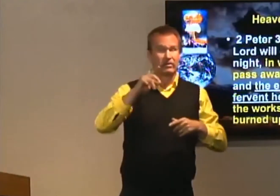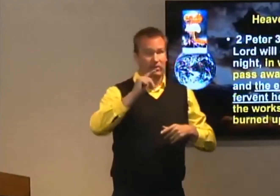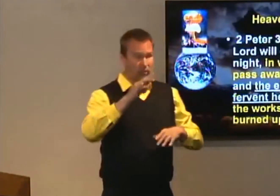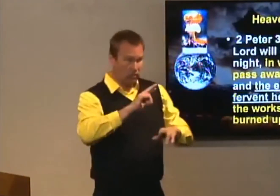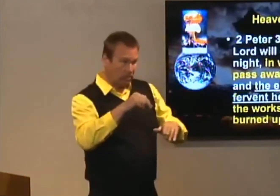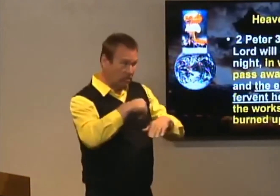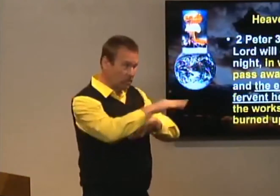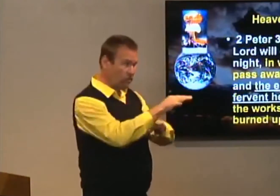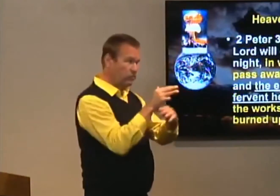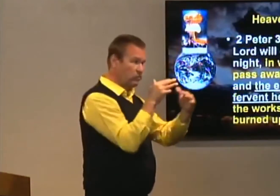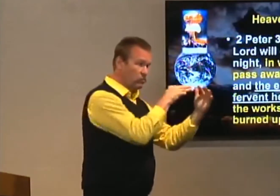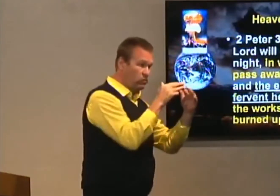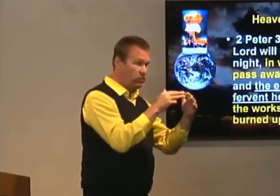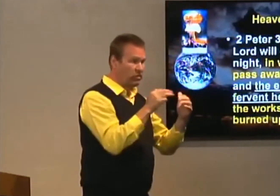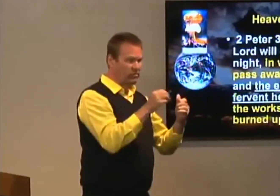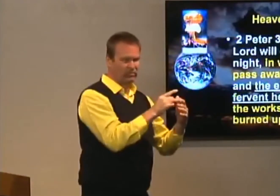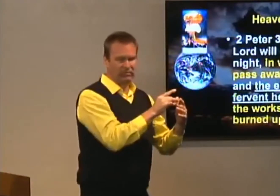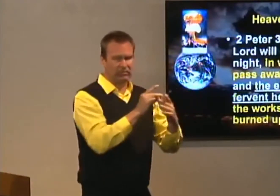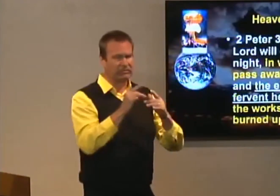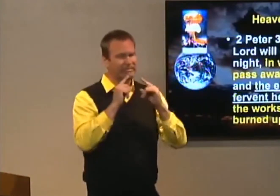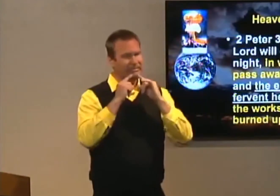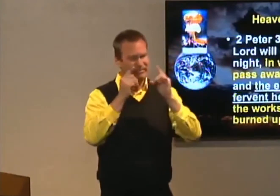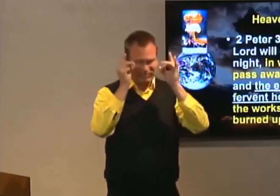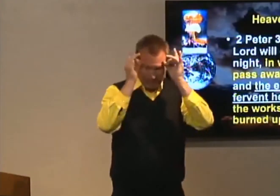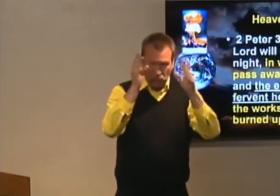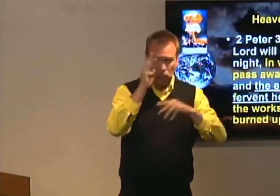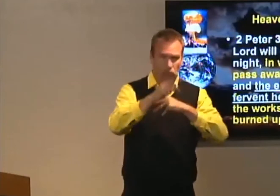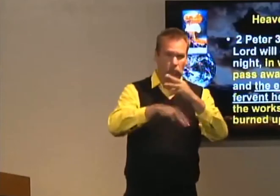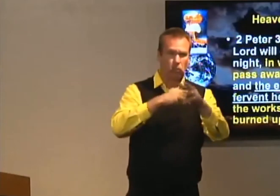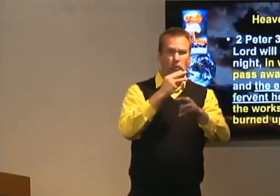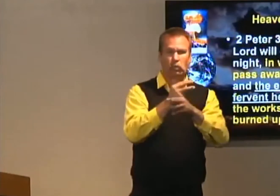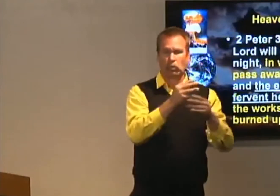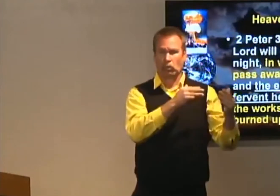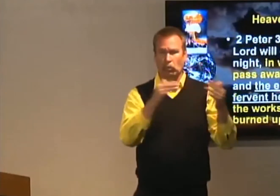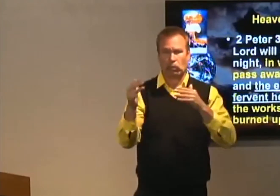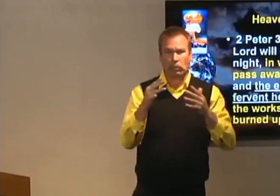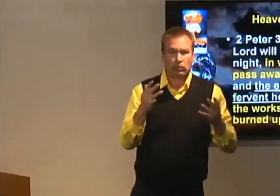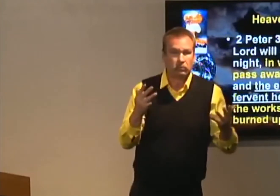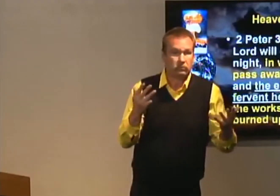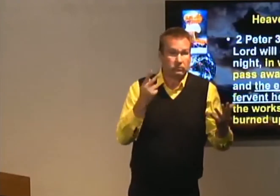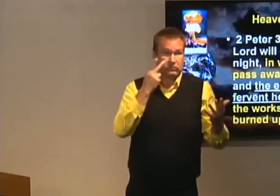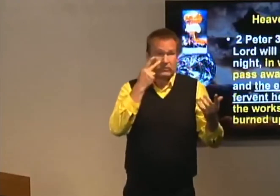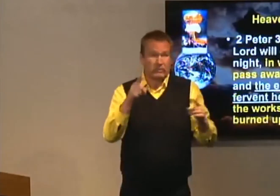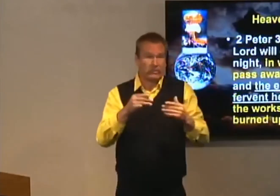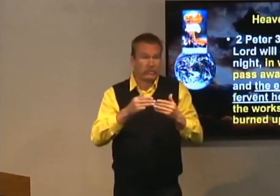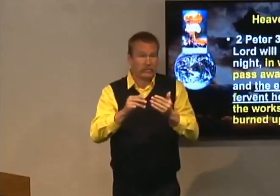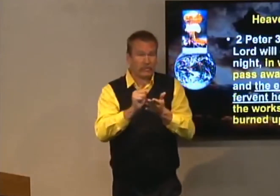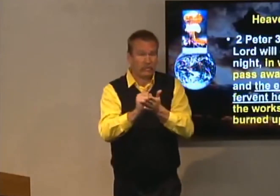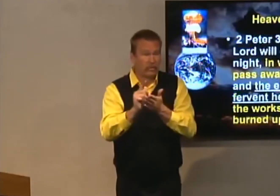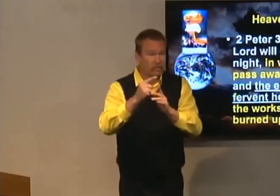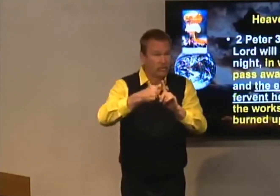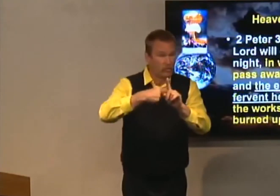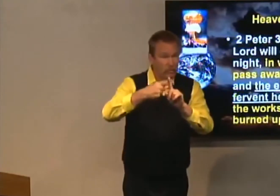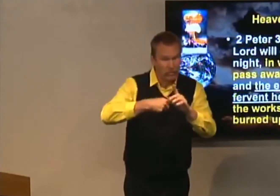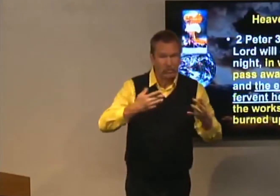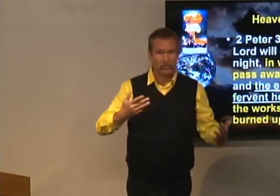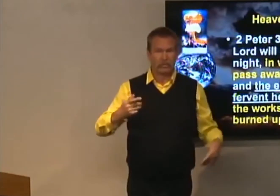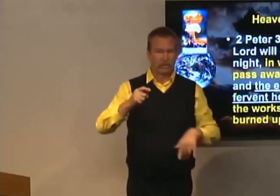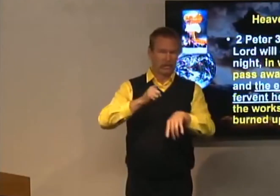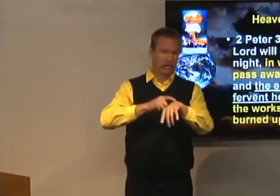of their rockets off, and then we have to be ready to go to war with them. And it's just a horrible thing to think about a world war again.